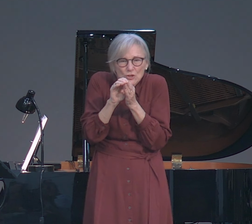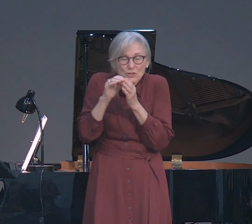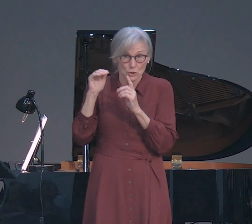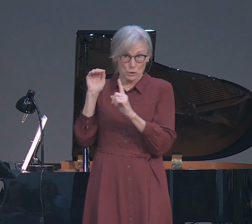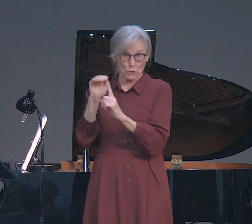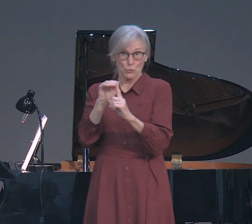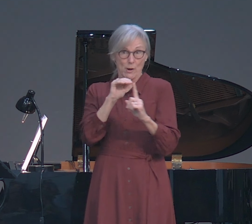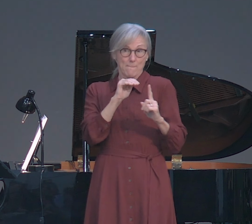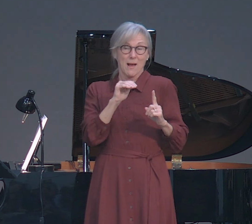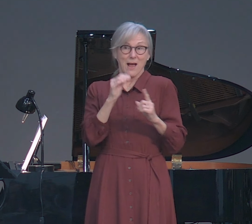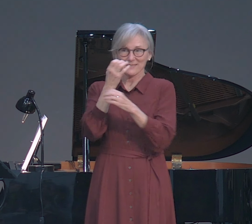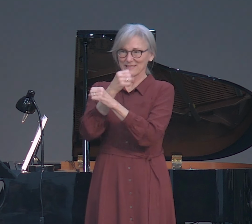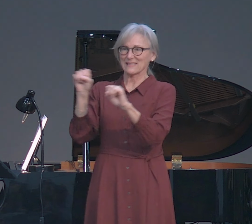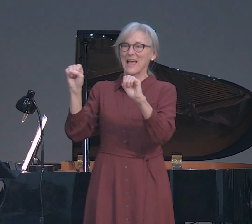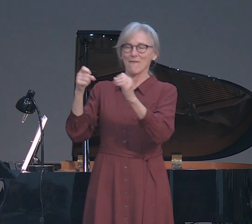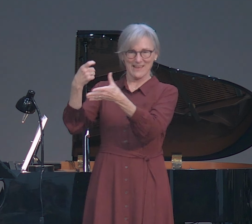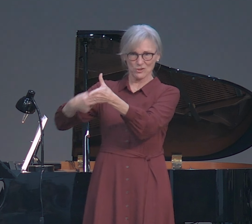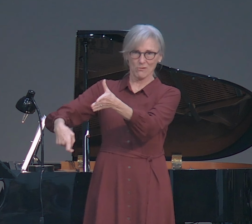salvation.